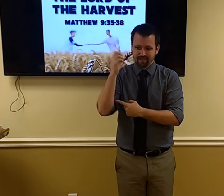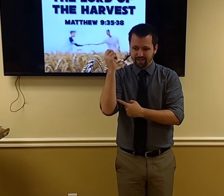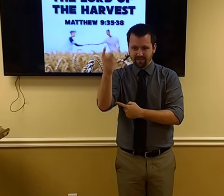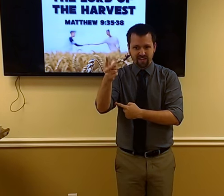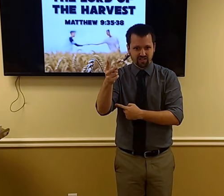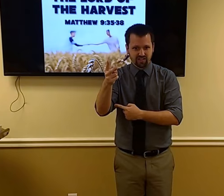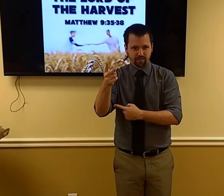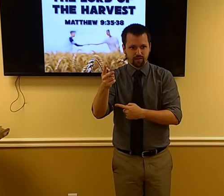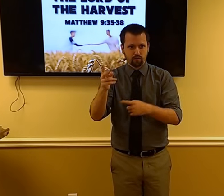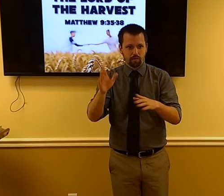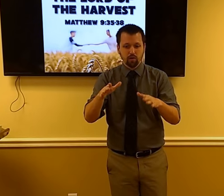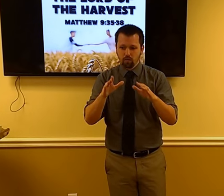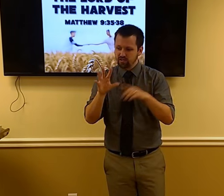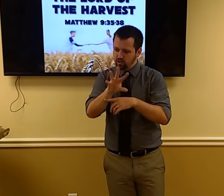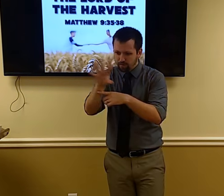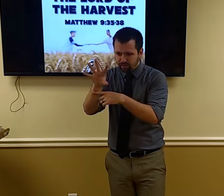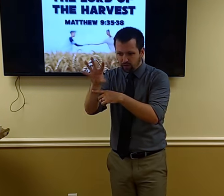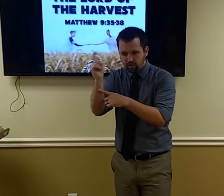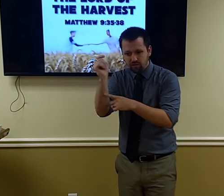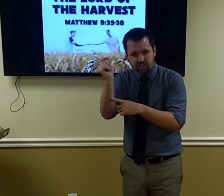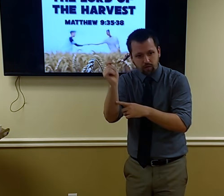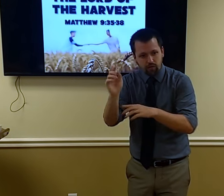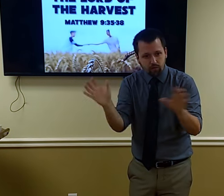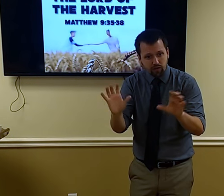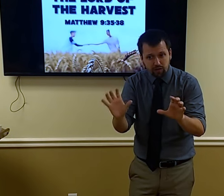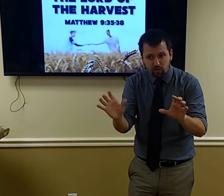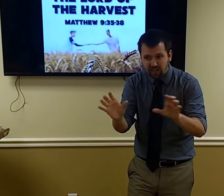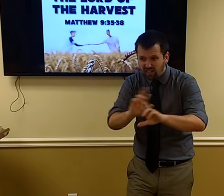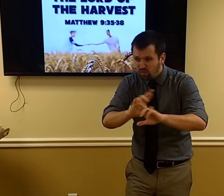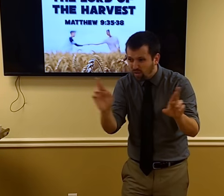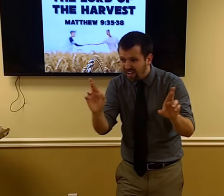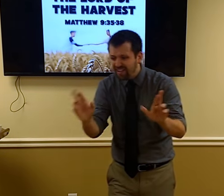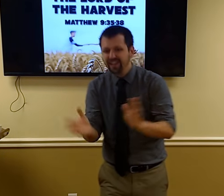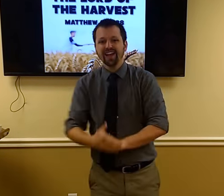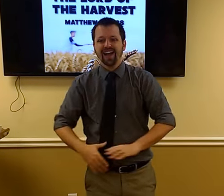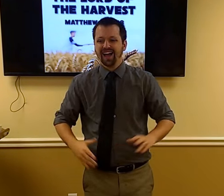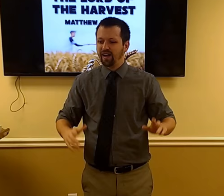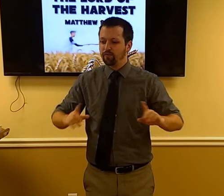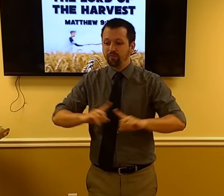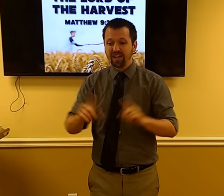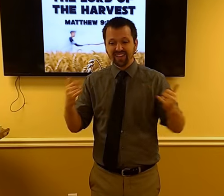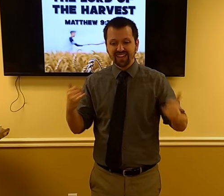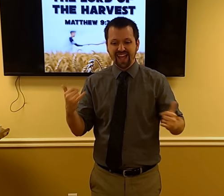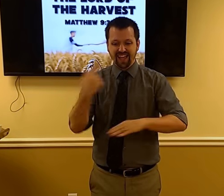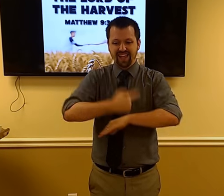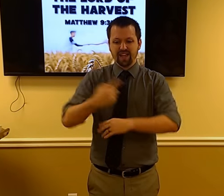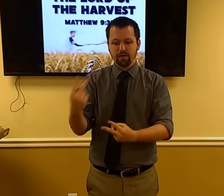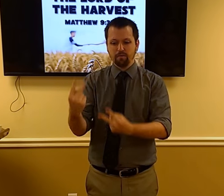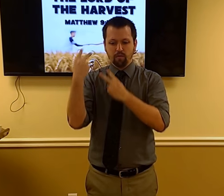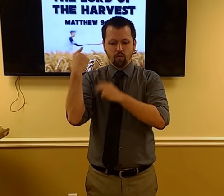So, evangelism. So, but we're still going to be filming those testimonies. We're going to be doing that already. But today,